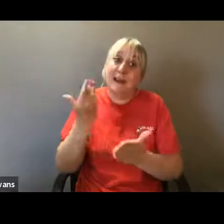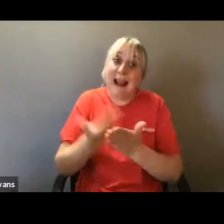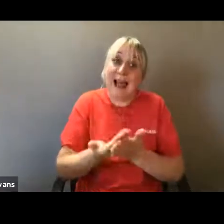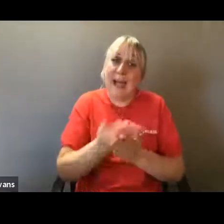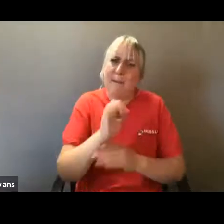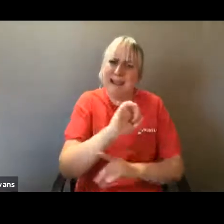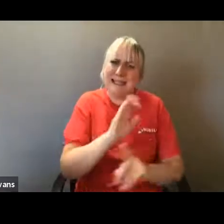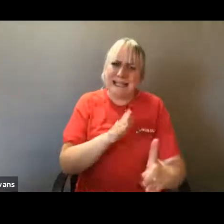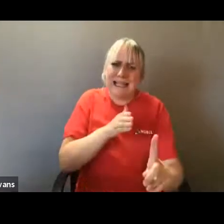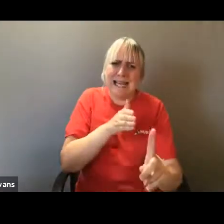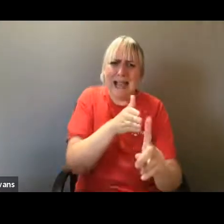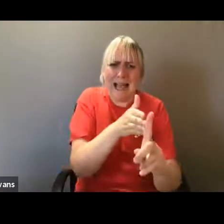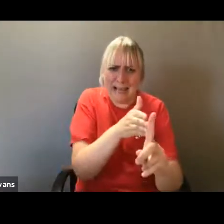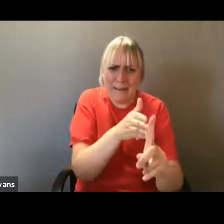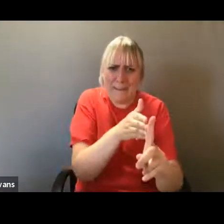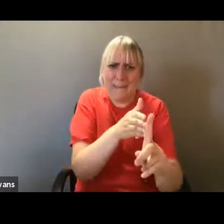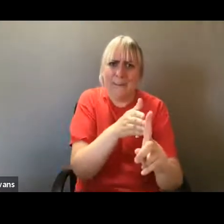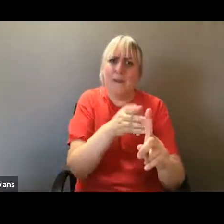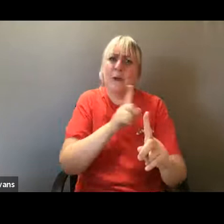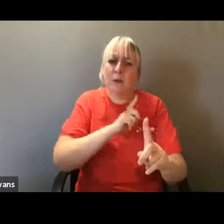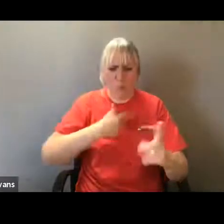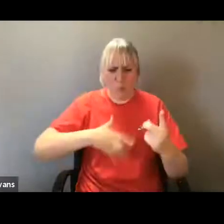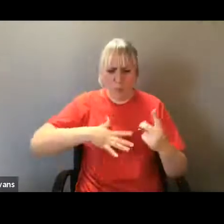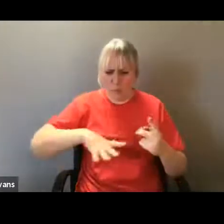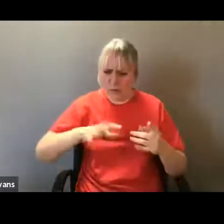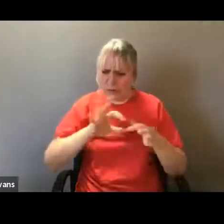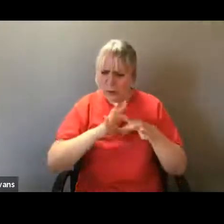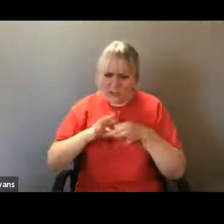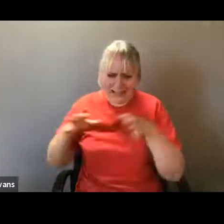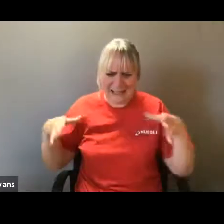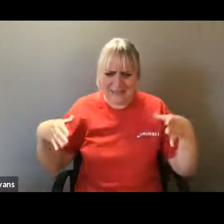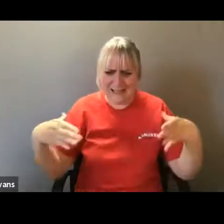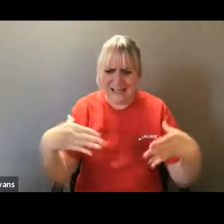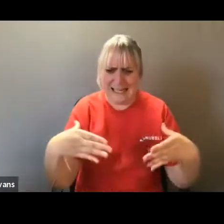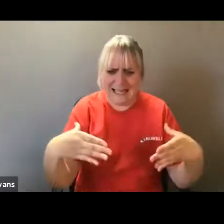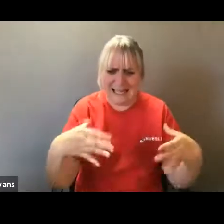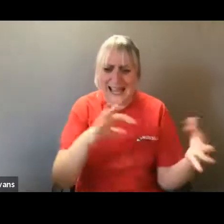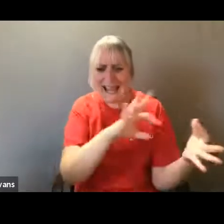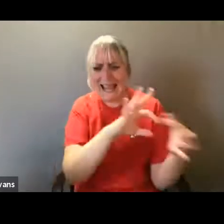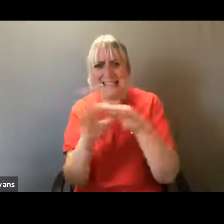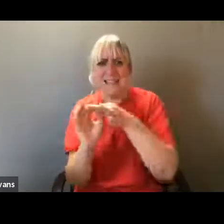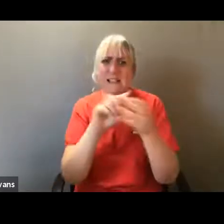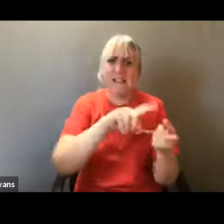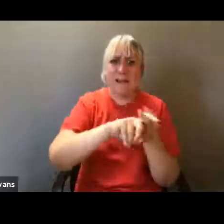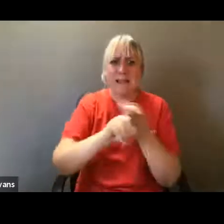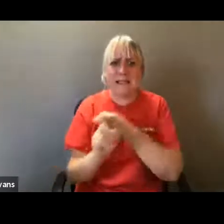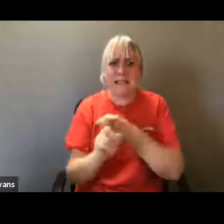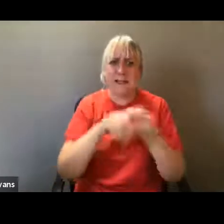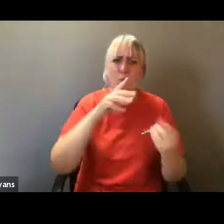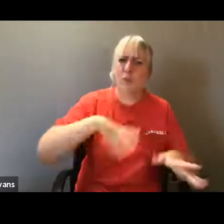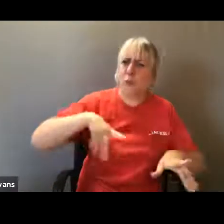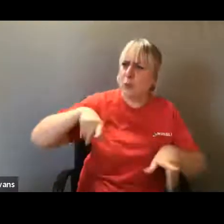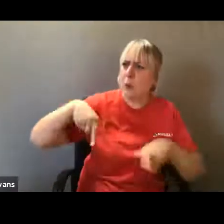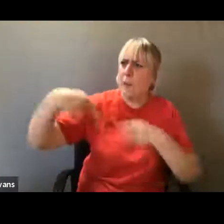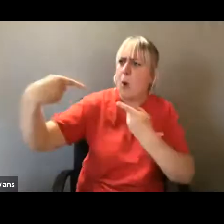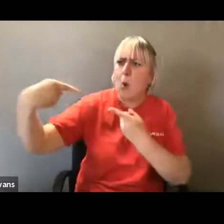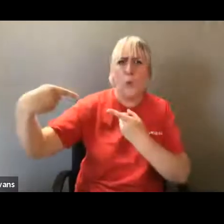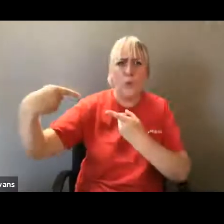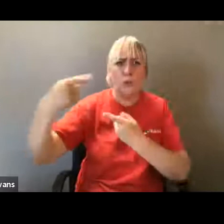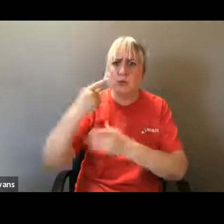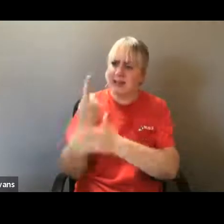that has collectivity, interdependence, and diversity at its forefront and is in opposition to the ideology